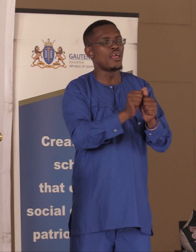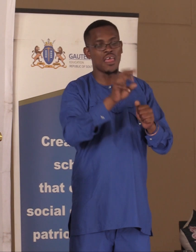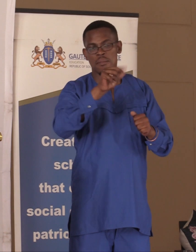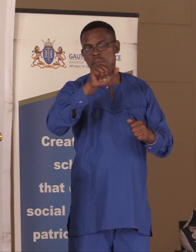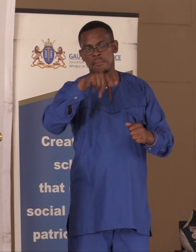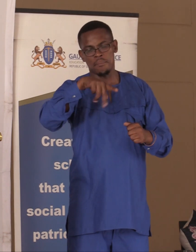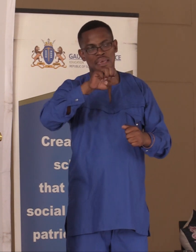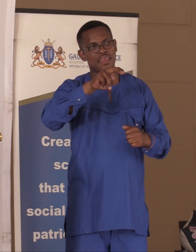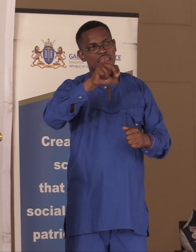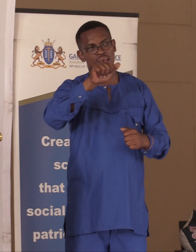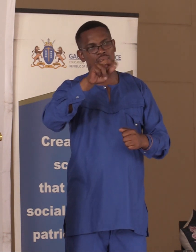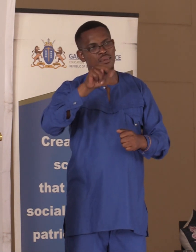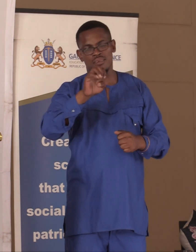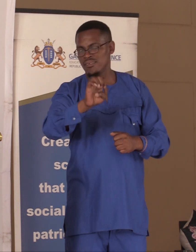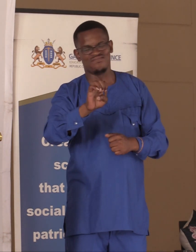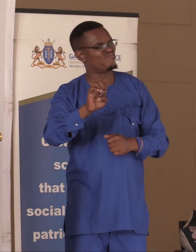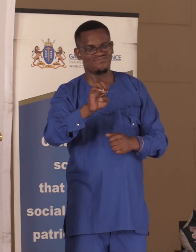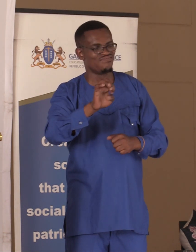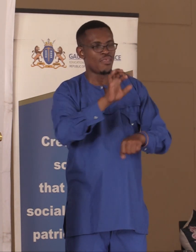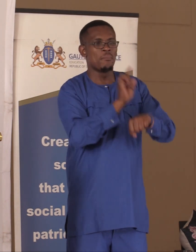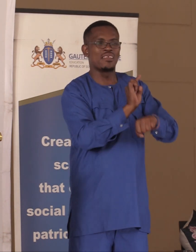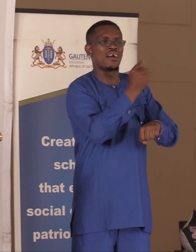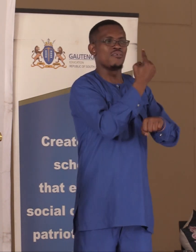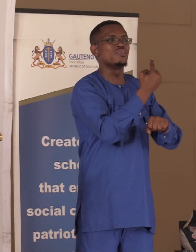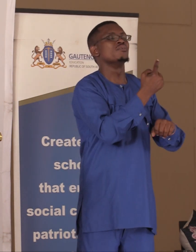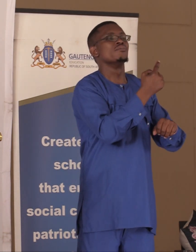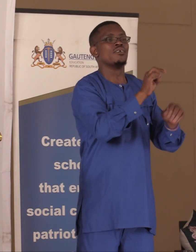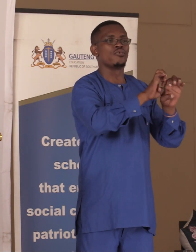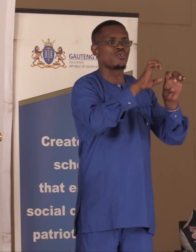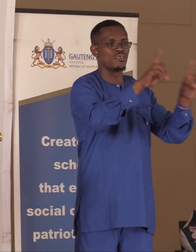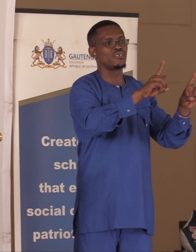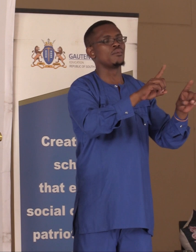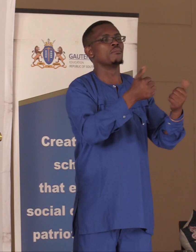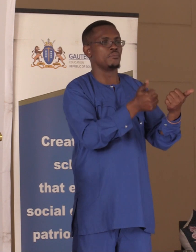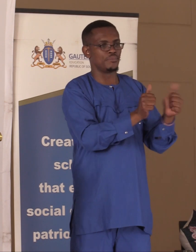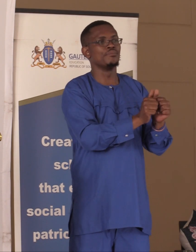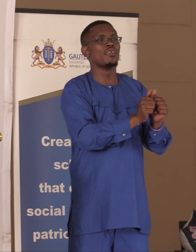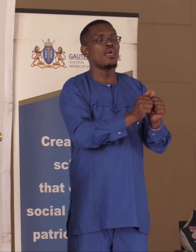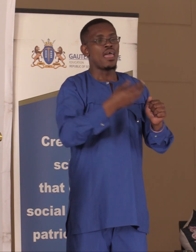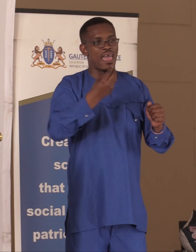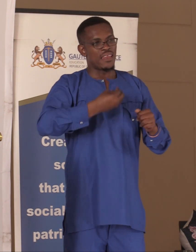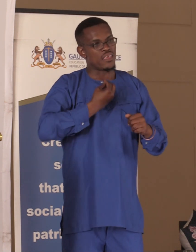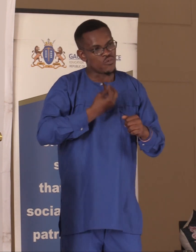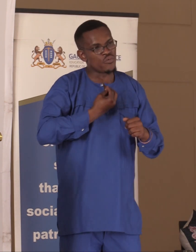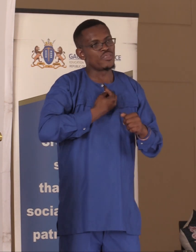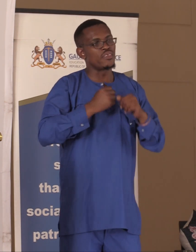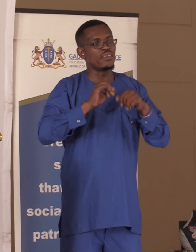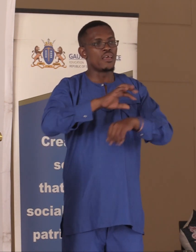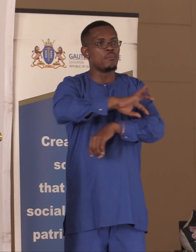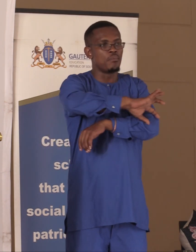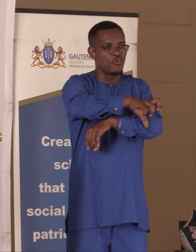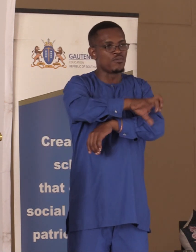Mapenane, but also a partner to the Gauteng Department of Education and Youth in the province.